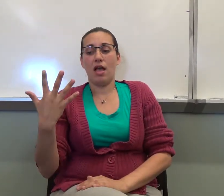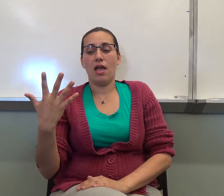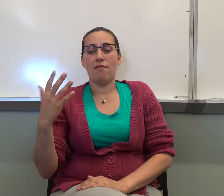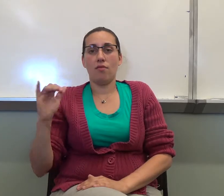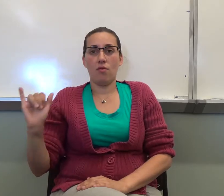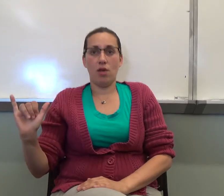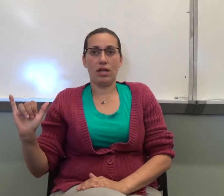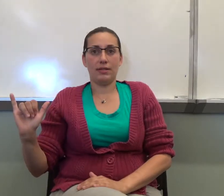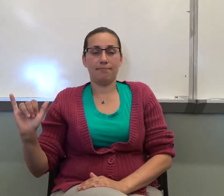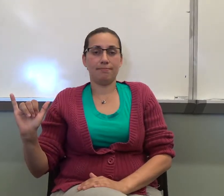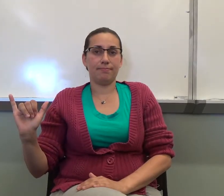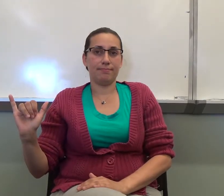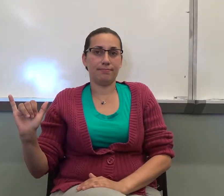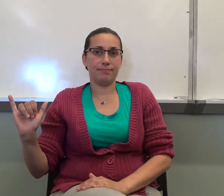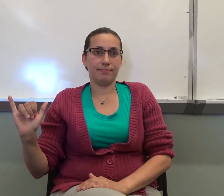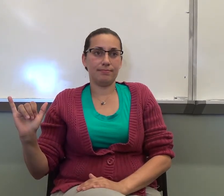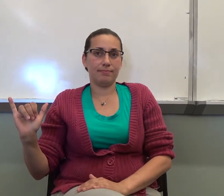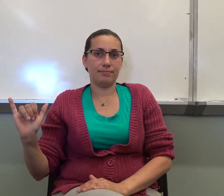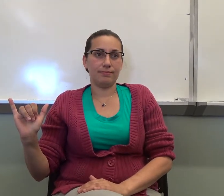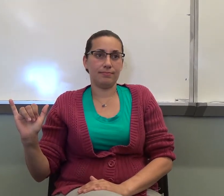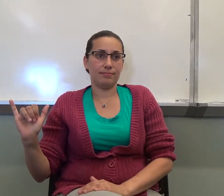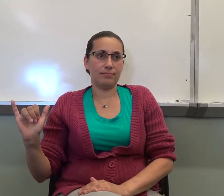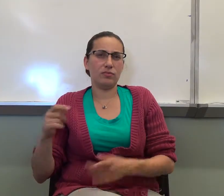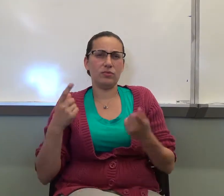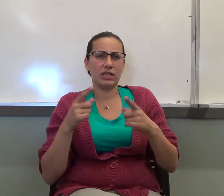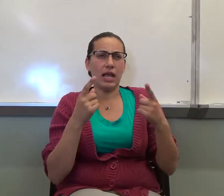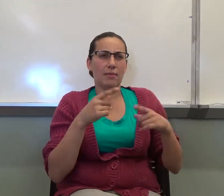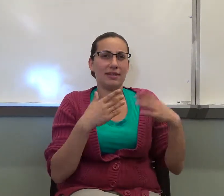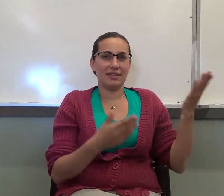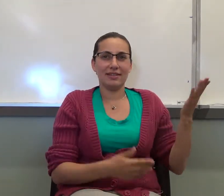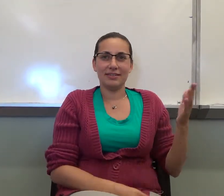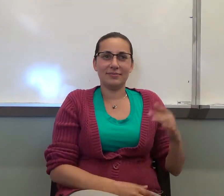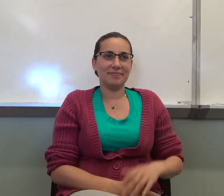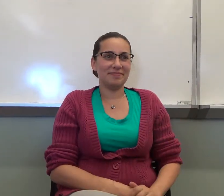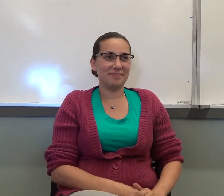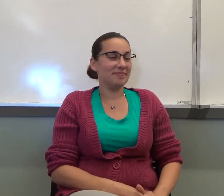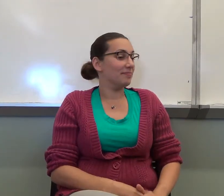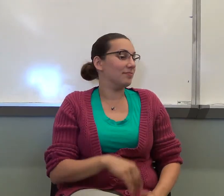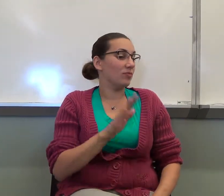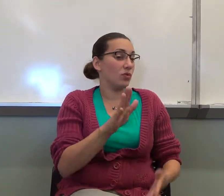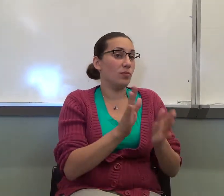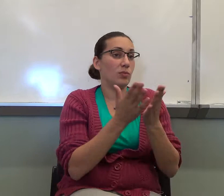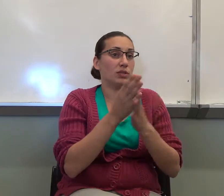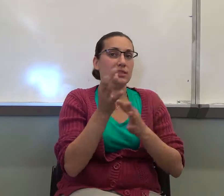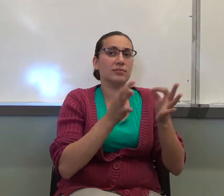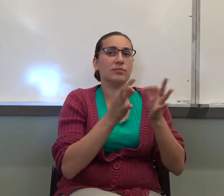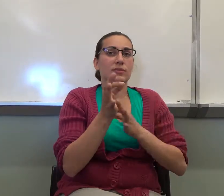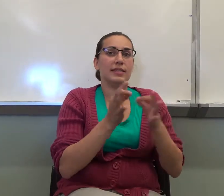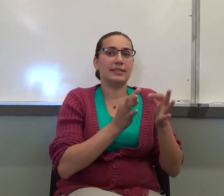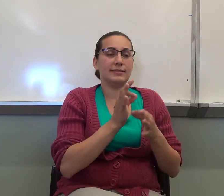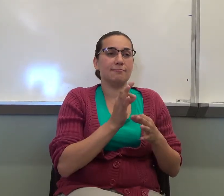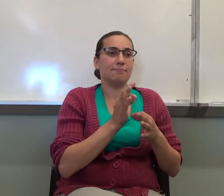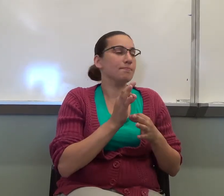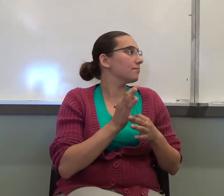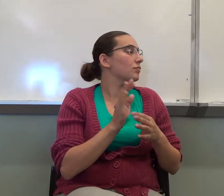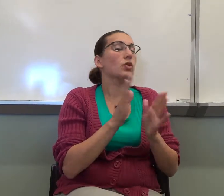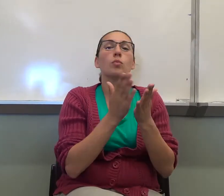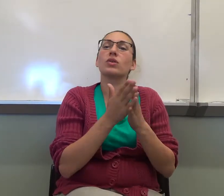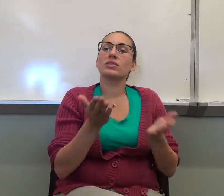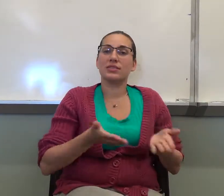there's a lot going on there. And so what your book does is this. I'll show you the way they recommend doing this. It's not the only